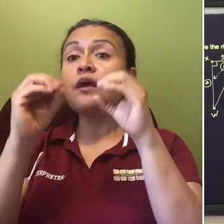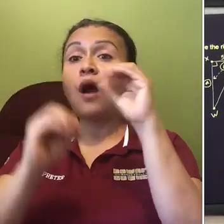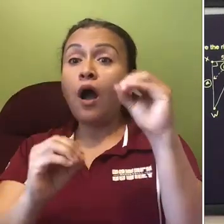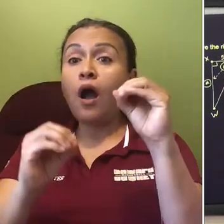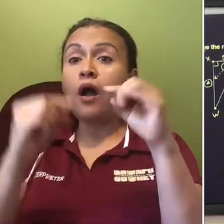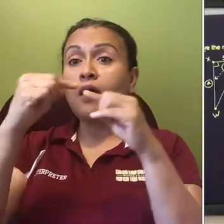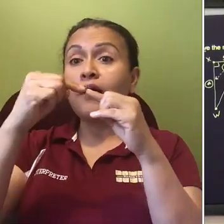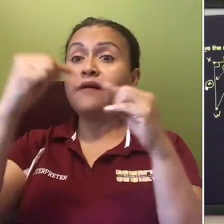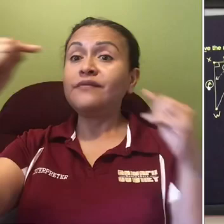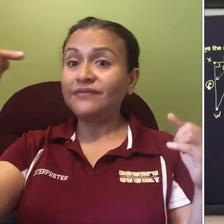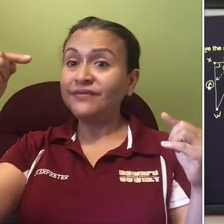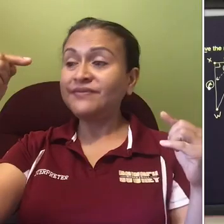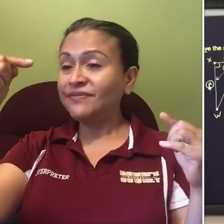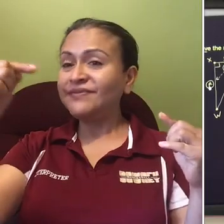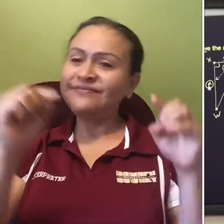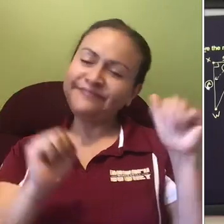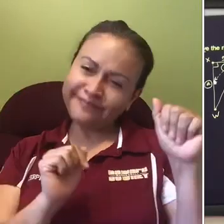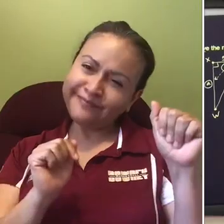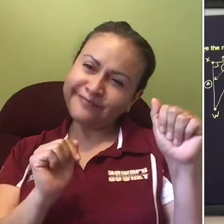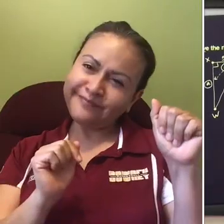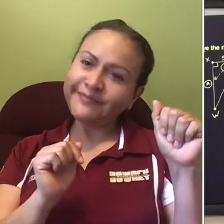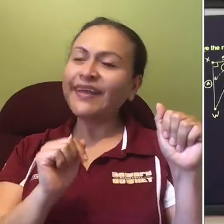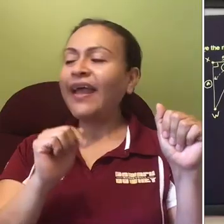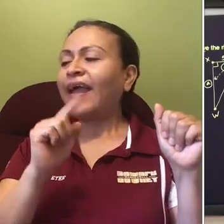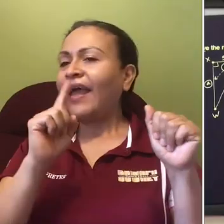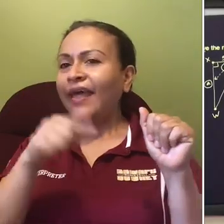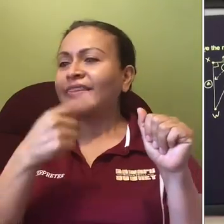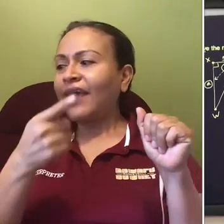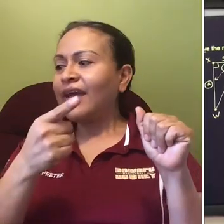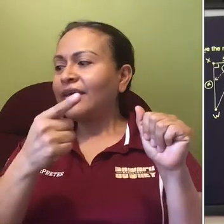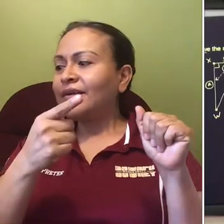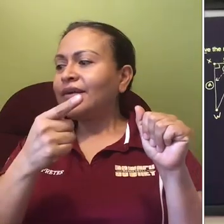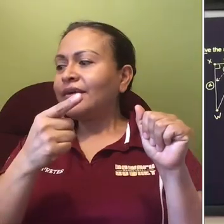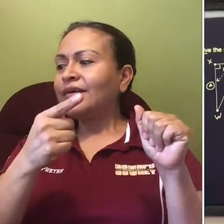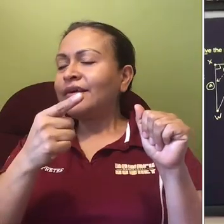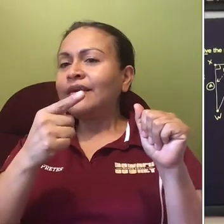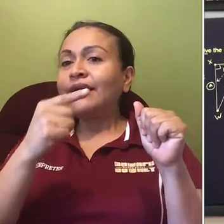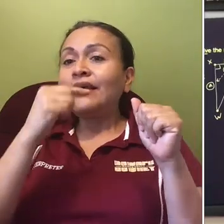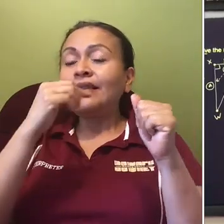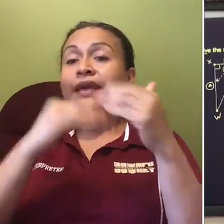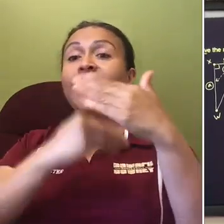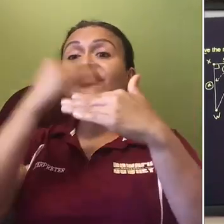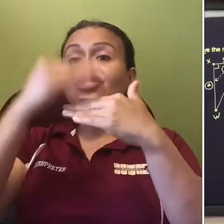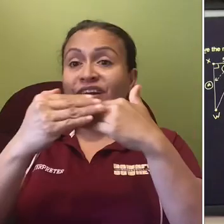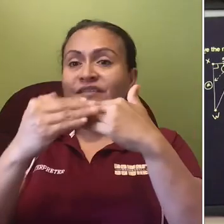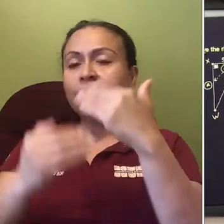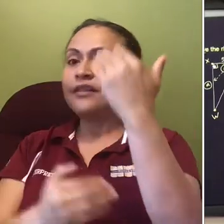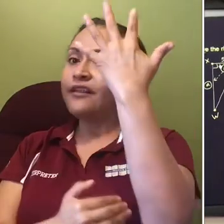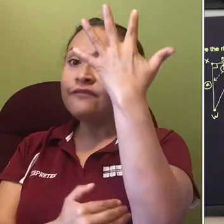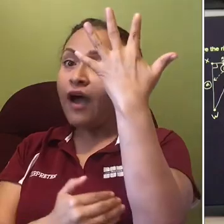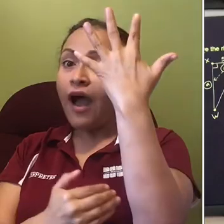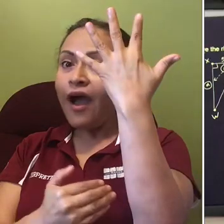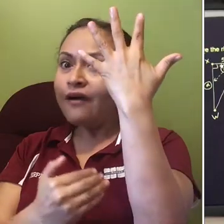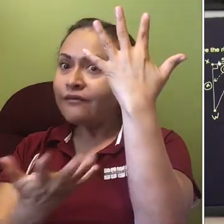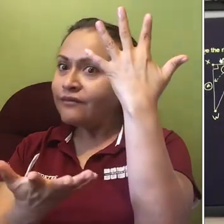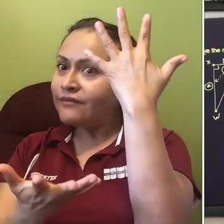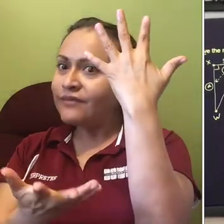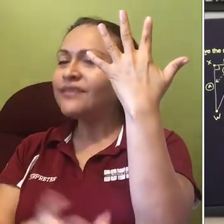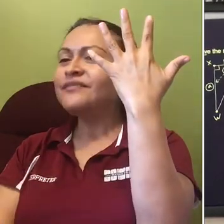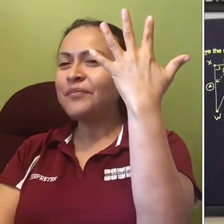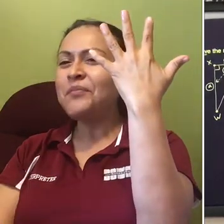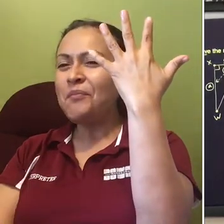side, which we know has length A, over the length of the adjacent side, which they gave us in the diagram, which has